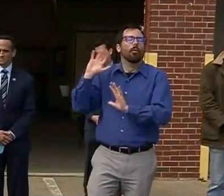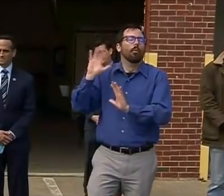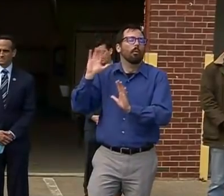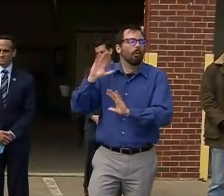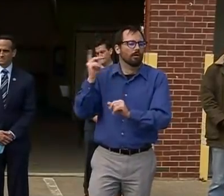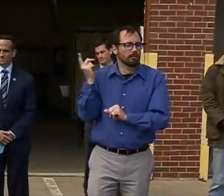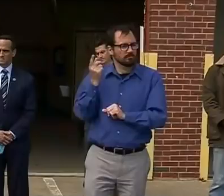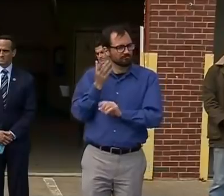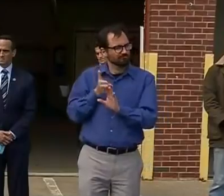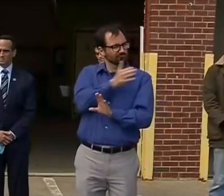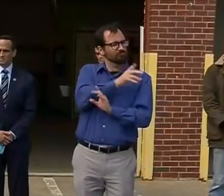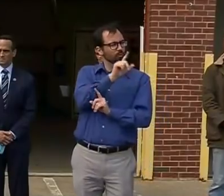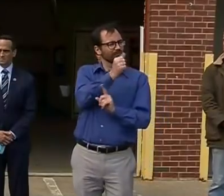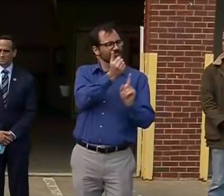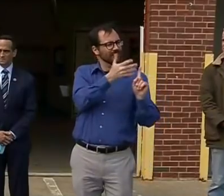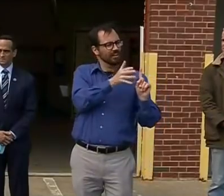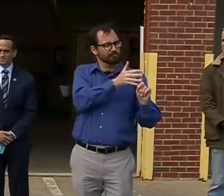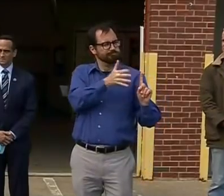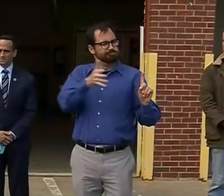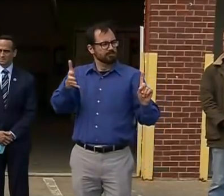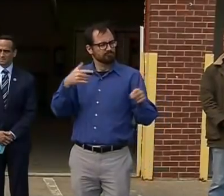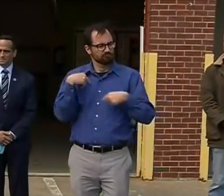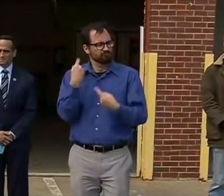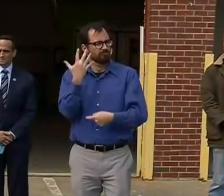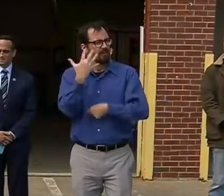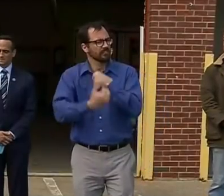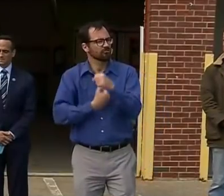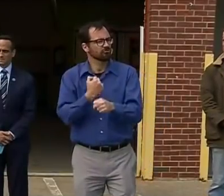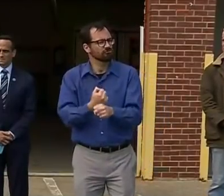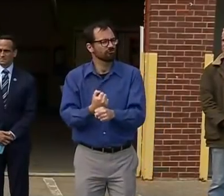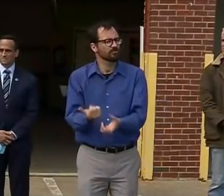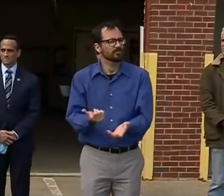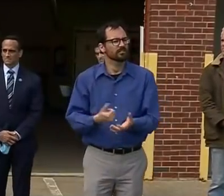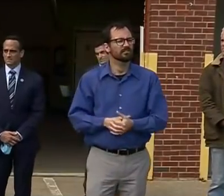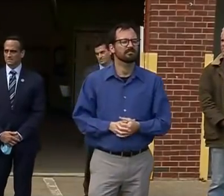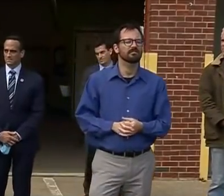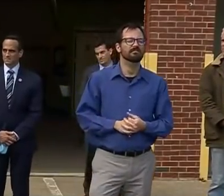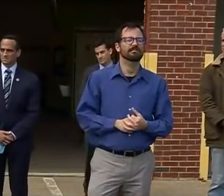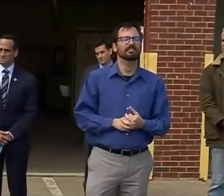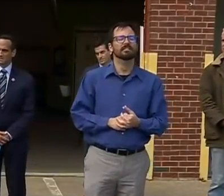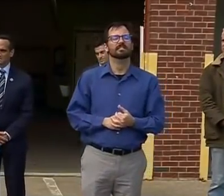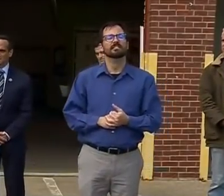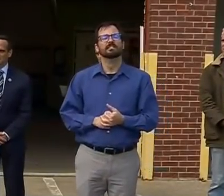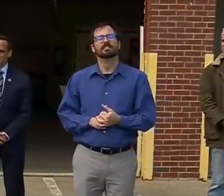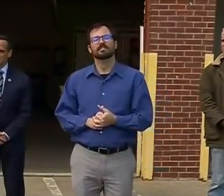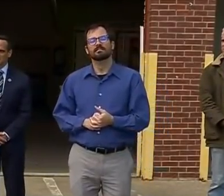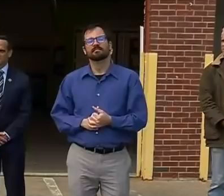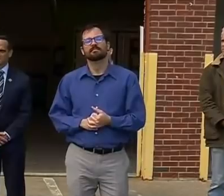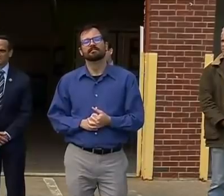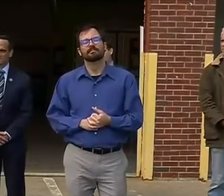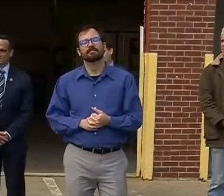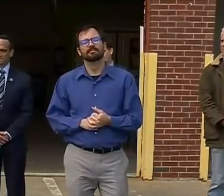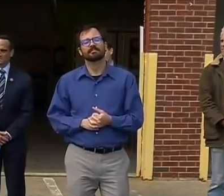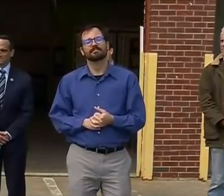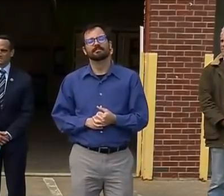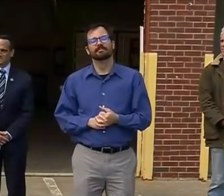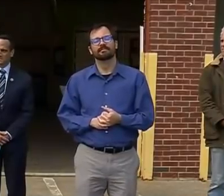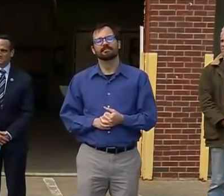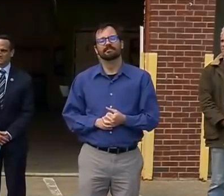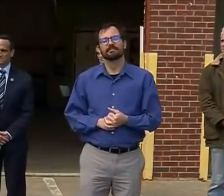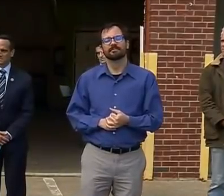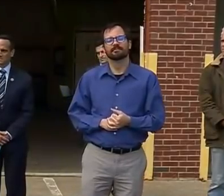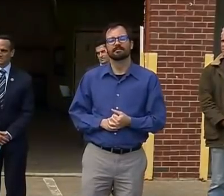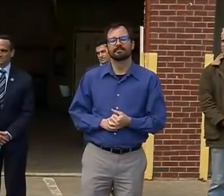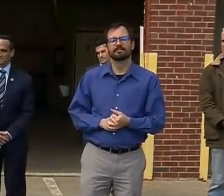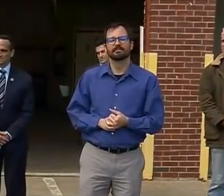and achieves what we call a 6-log kill rate, which is sufficient to call it absolutely safe from a bacterial